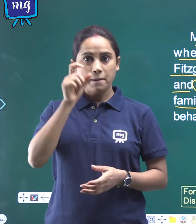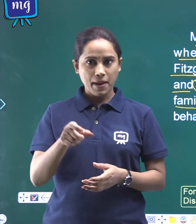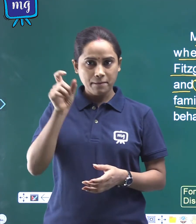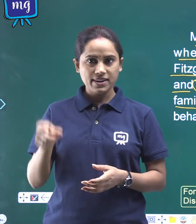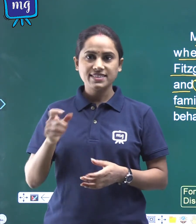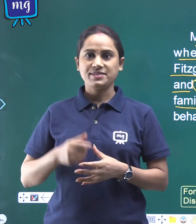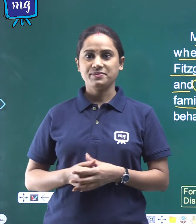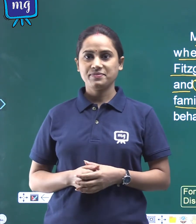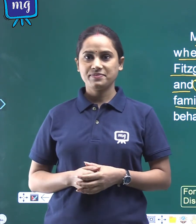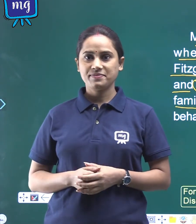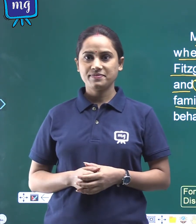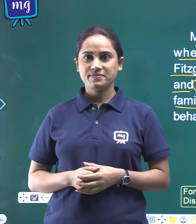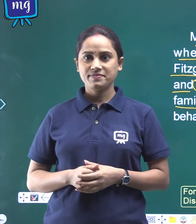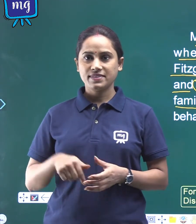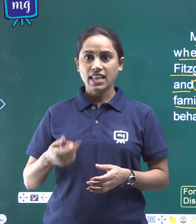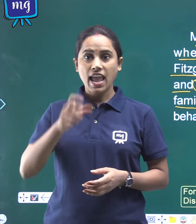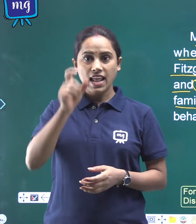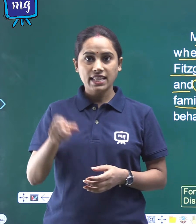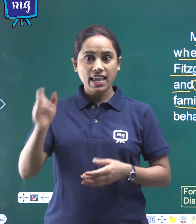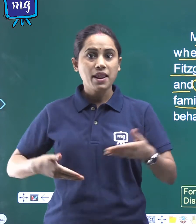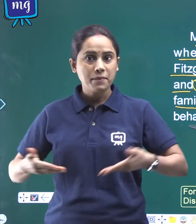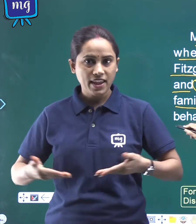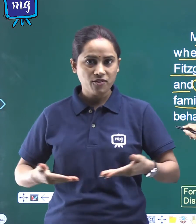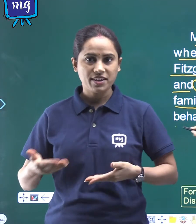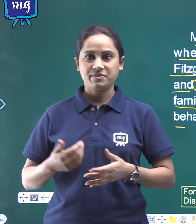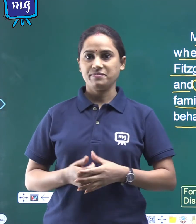members and their behavior.